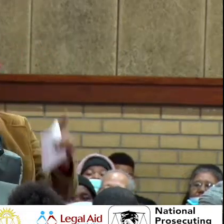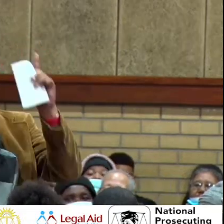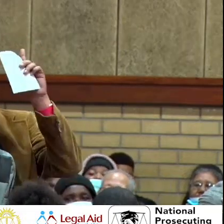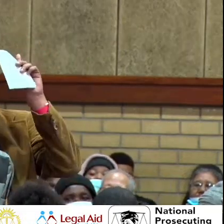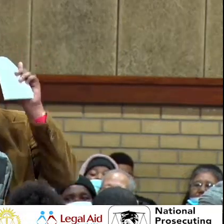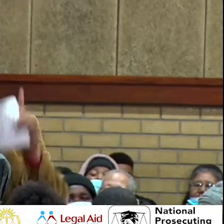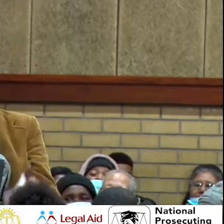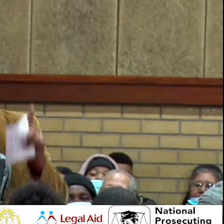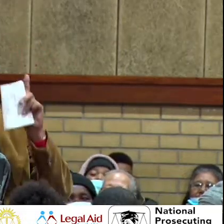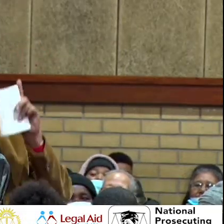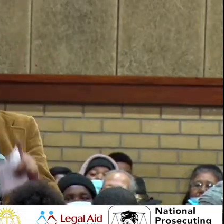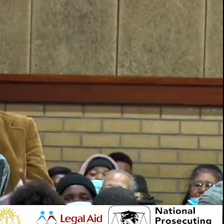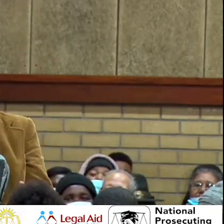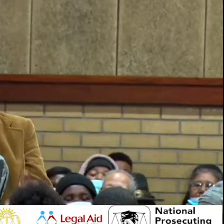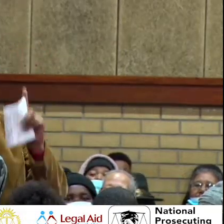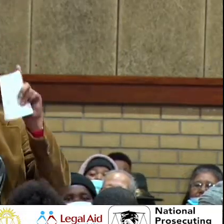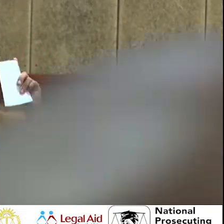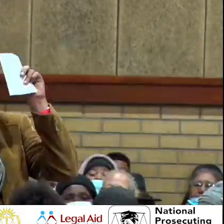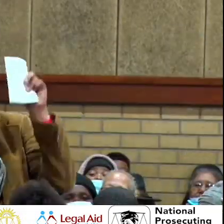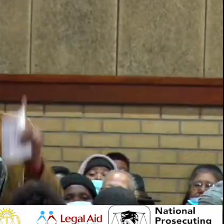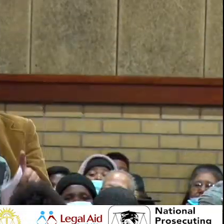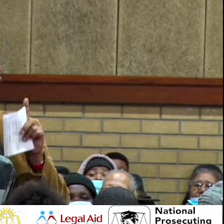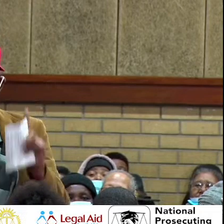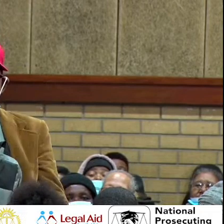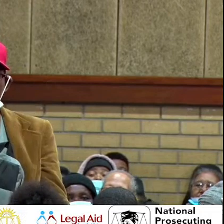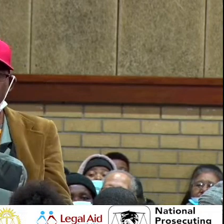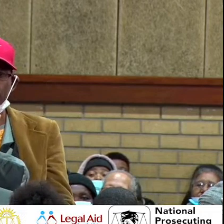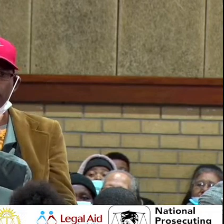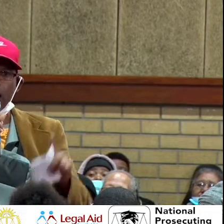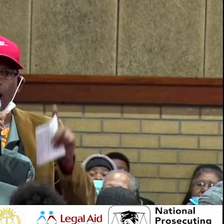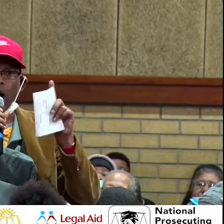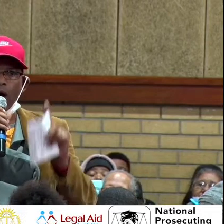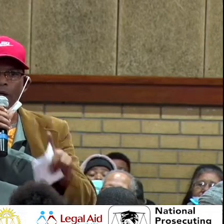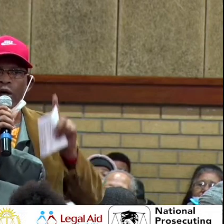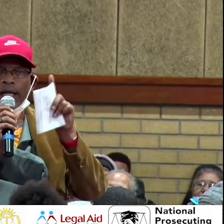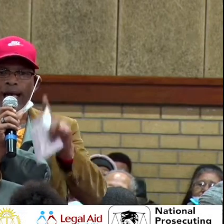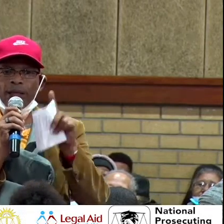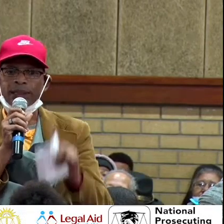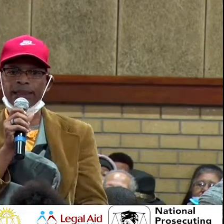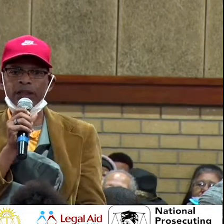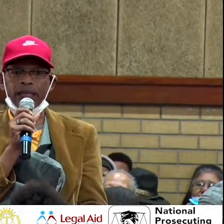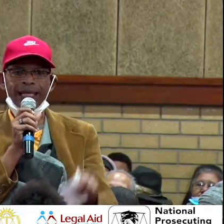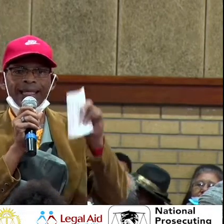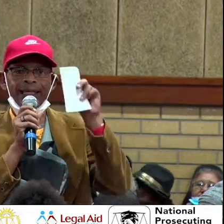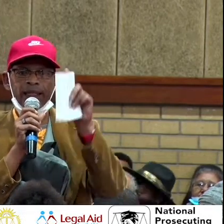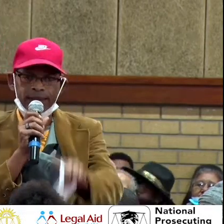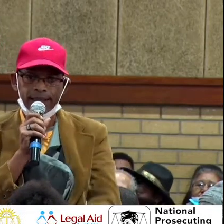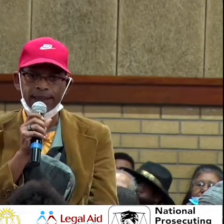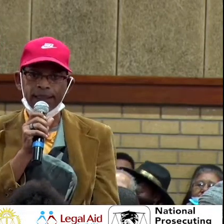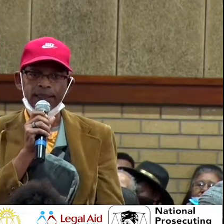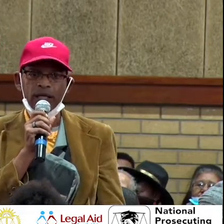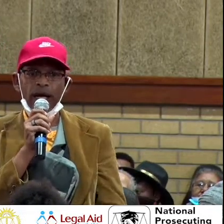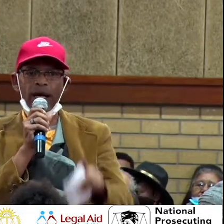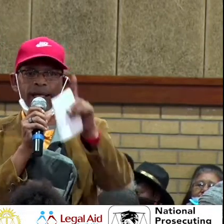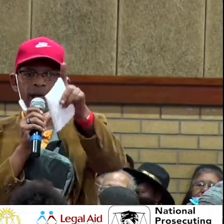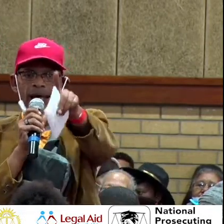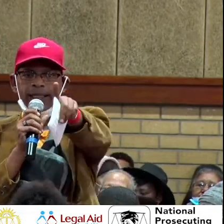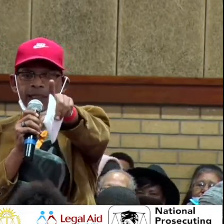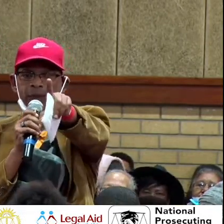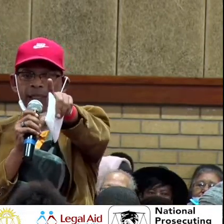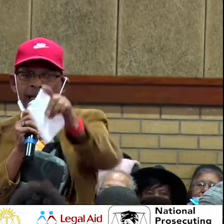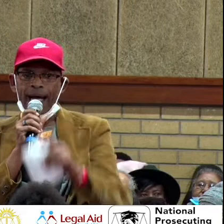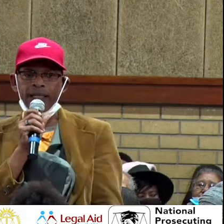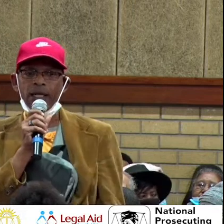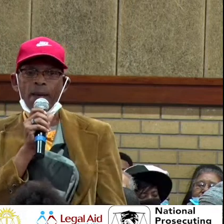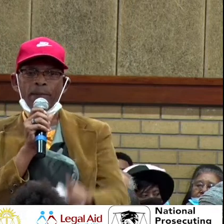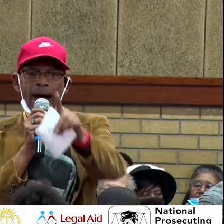Especially when the neighborhood watchers, who are the first responders, on your crime scenes get ill-treated and nothing has